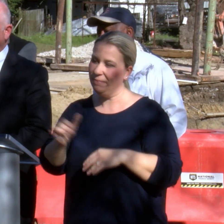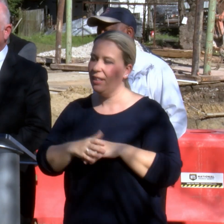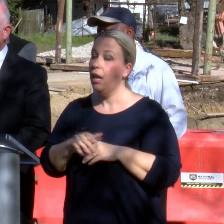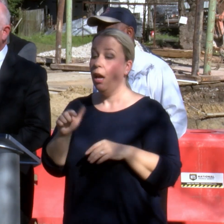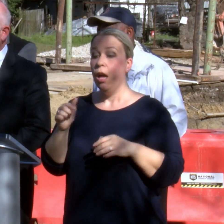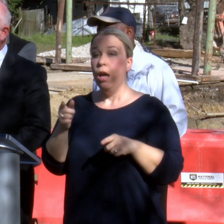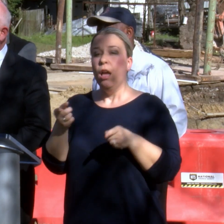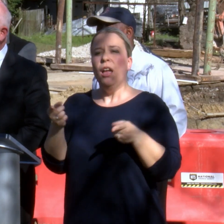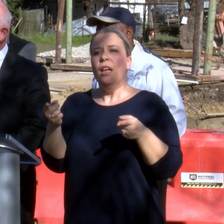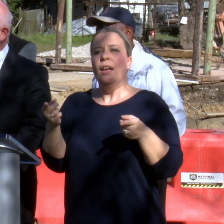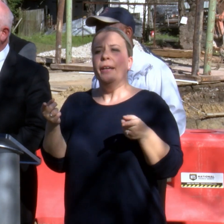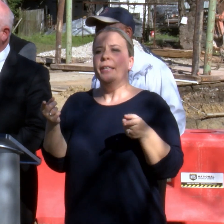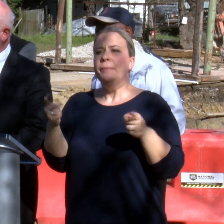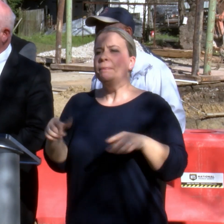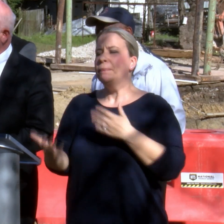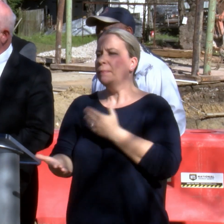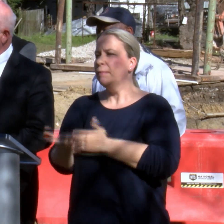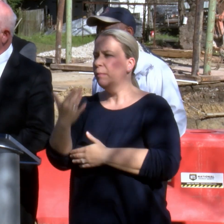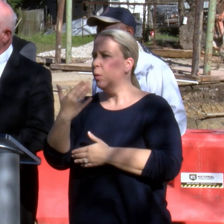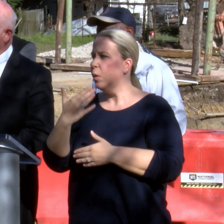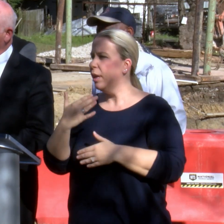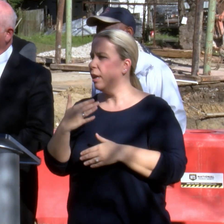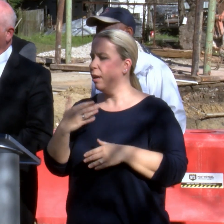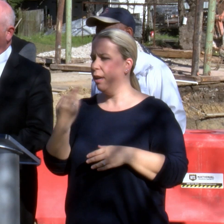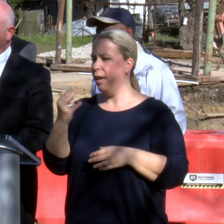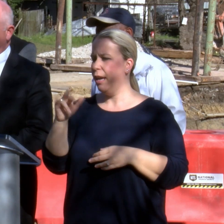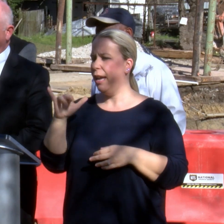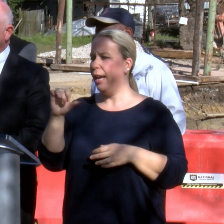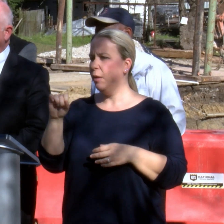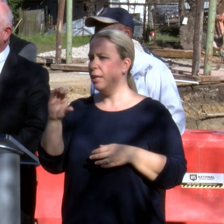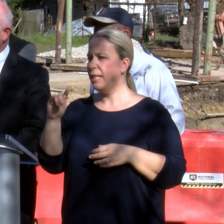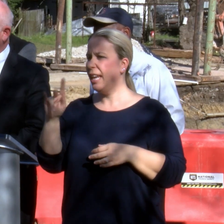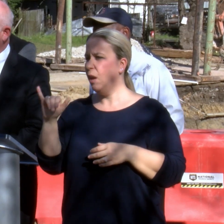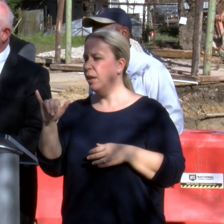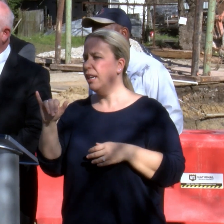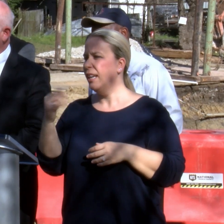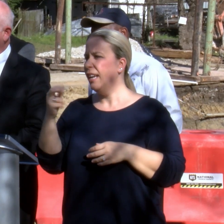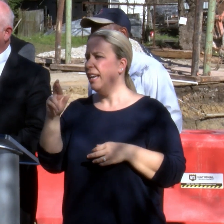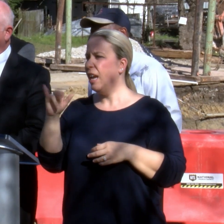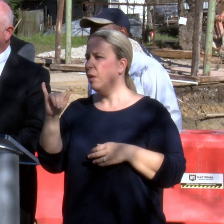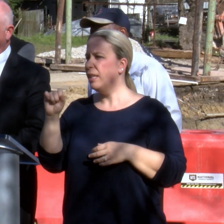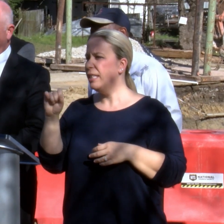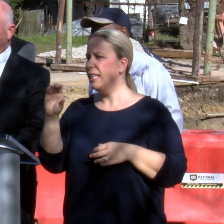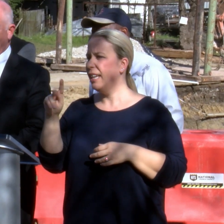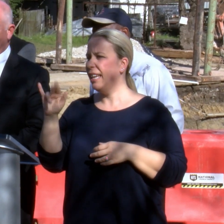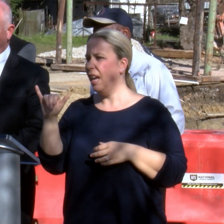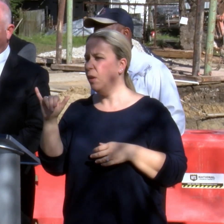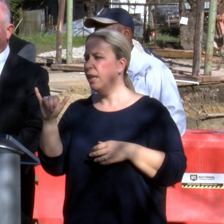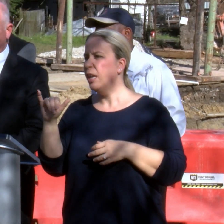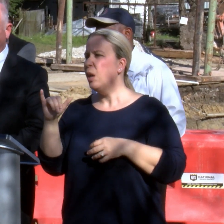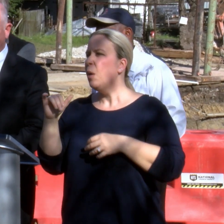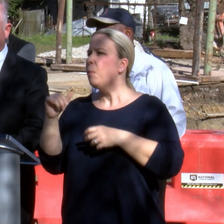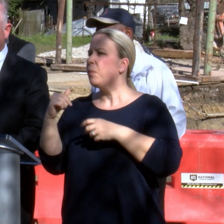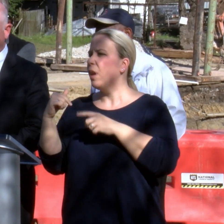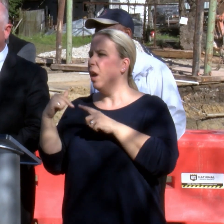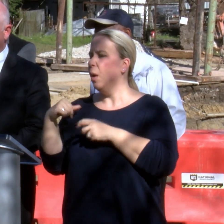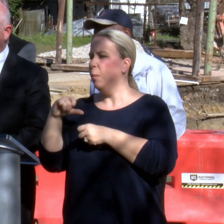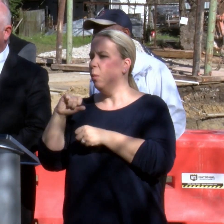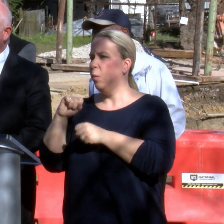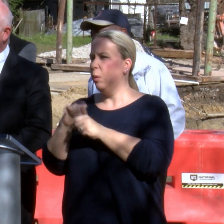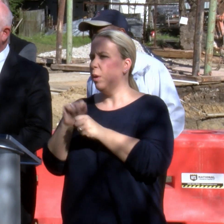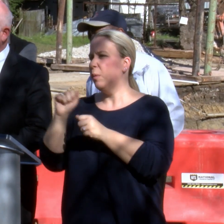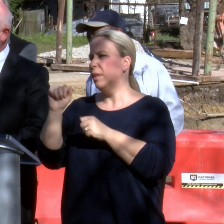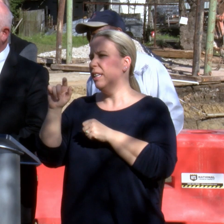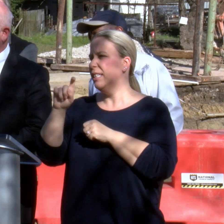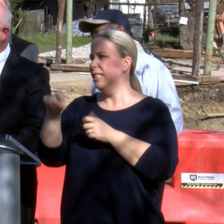this morning, my counterpart with Harris County, Dr. Umair Shah, who's the Harris County Public Health Authority, he and I met along with Bill McKeon, the Texas Medical